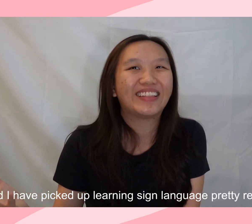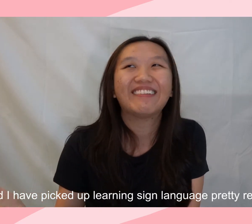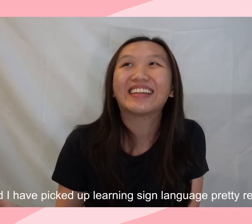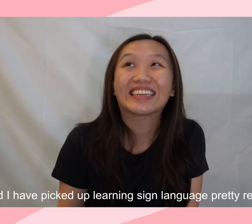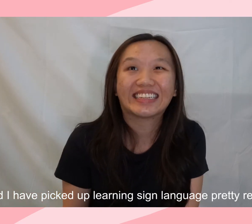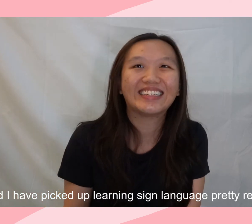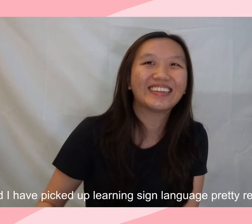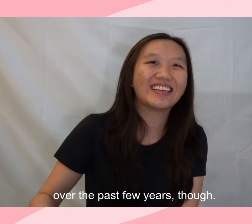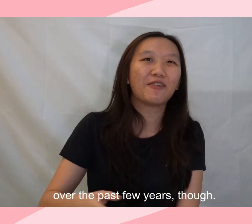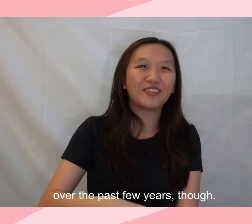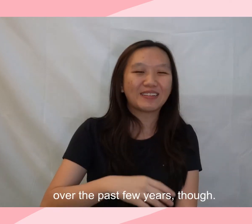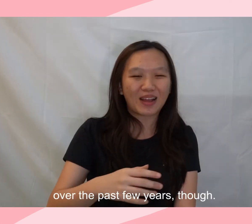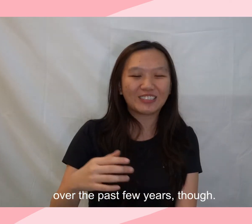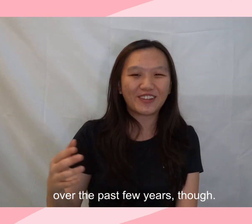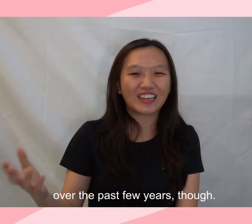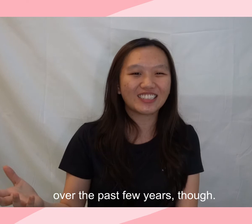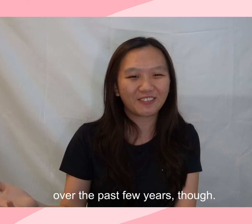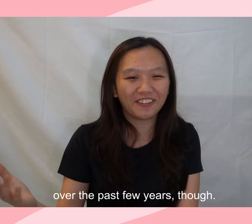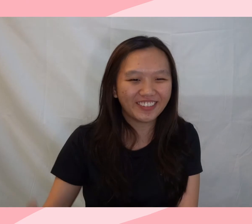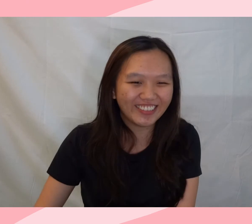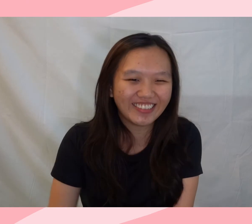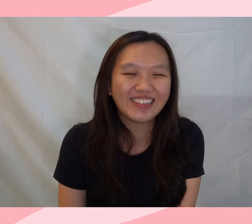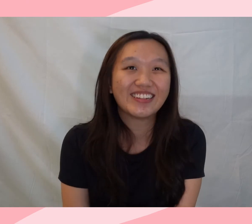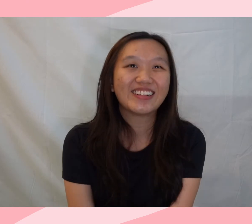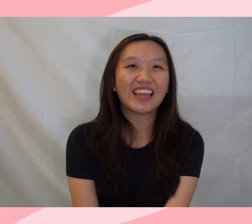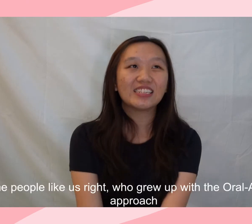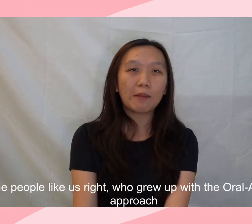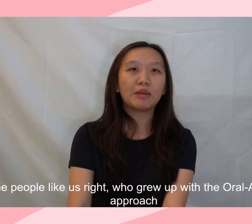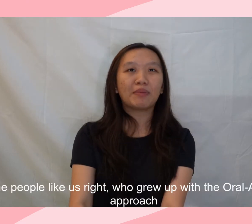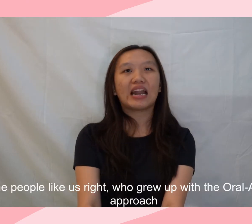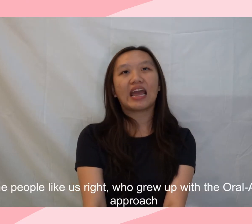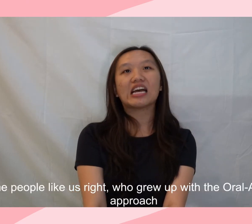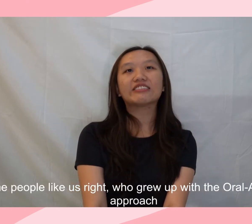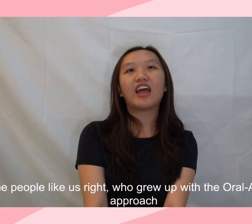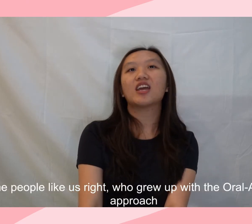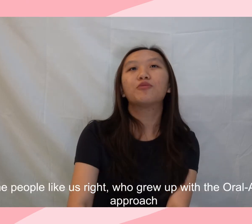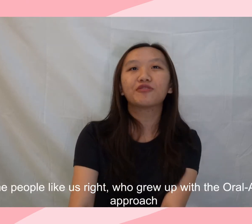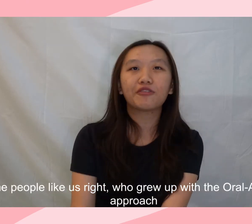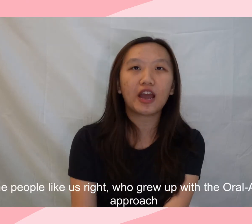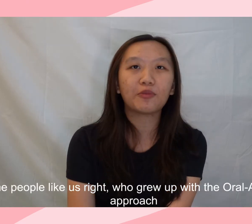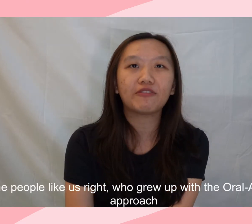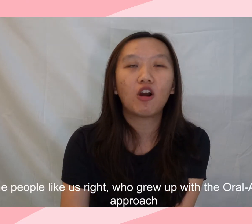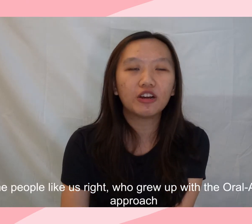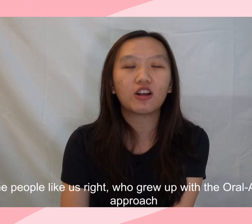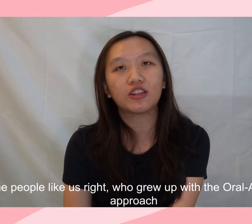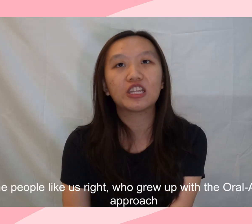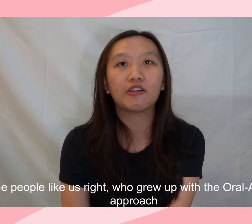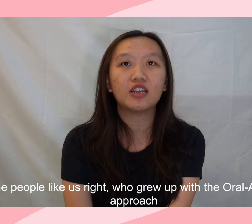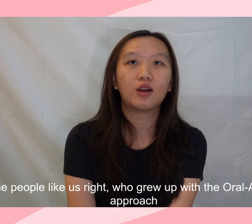speaking recently over the past few years though. And some people like us, right, who grew up with oral auditory